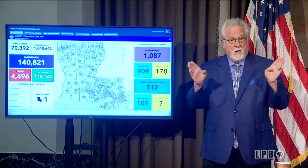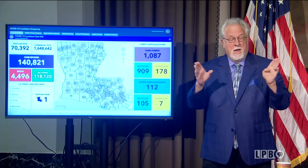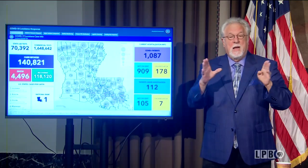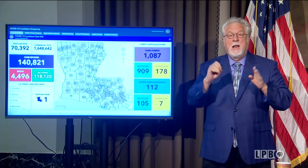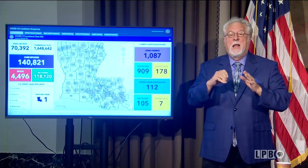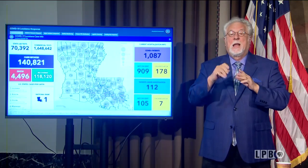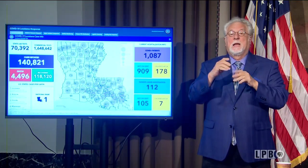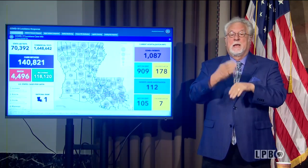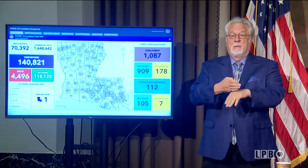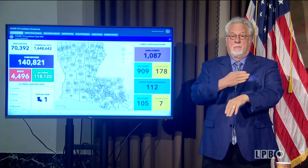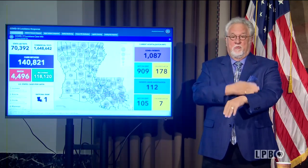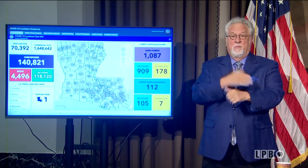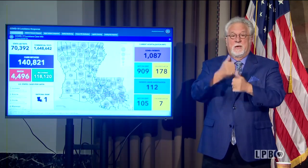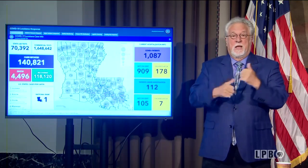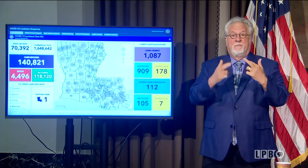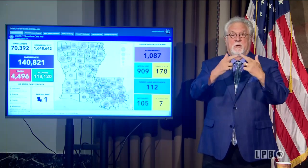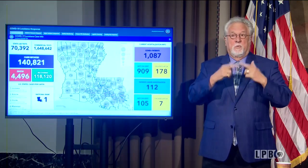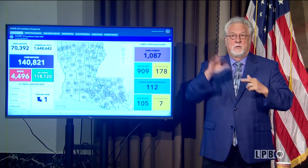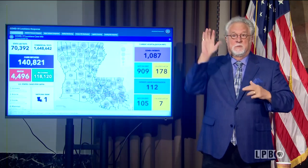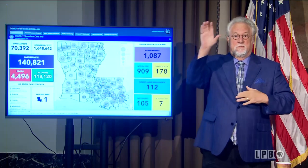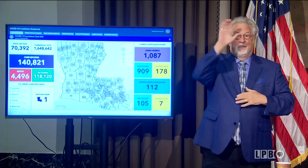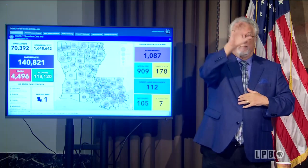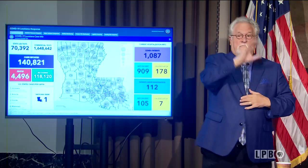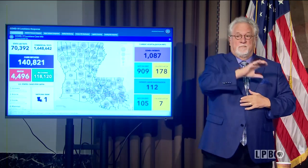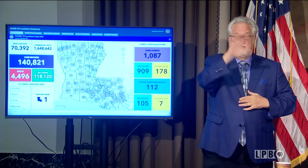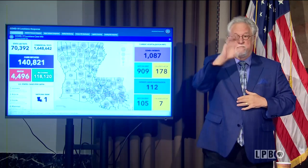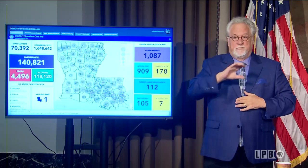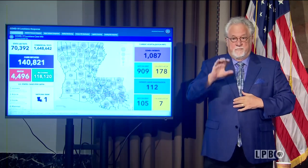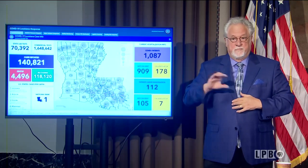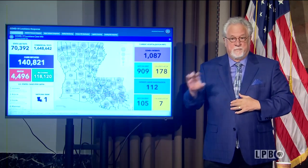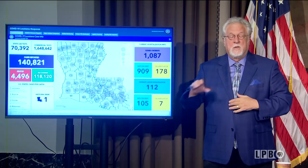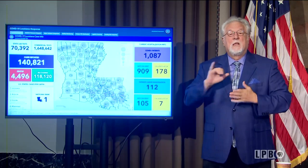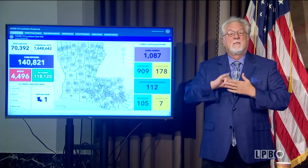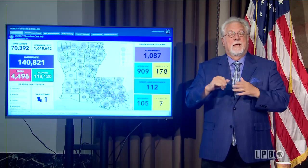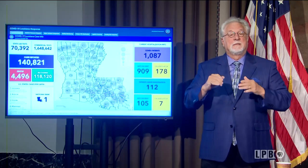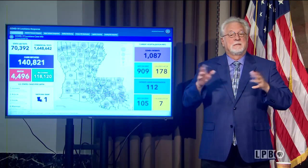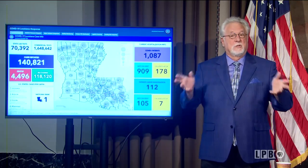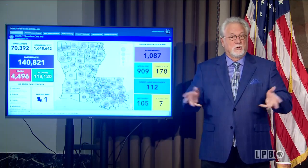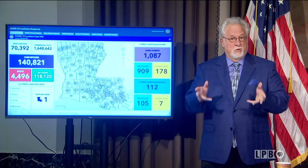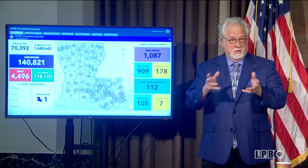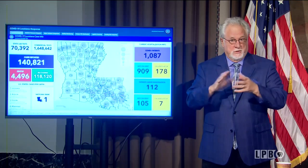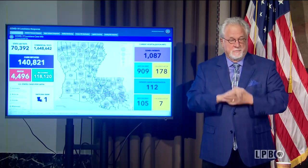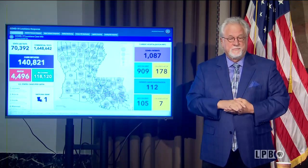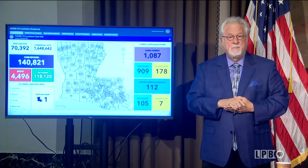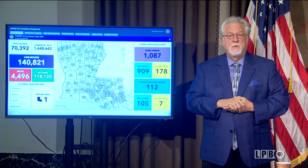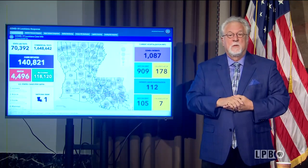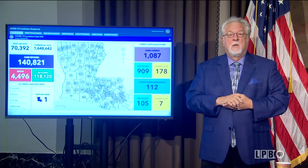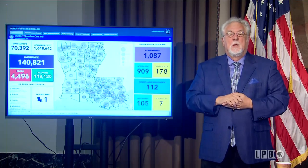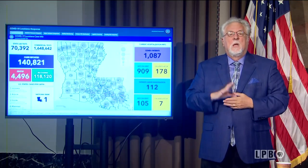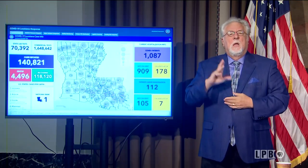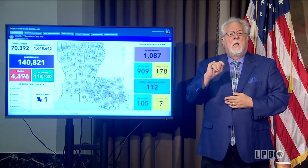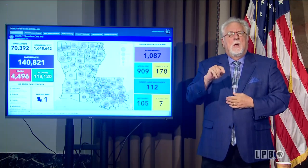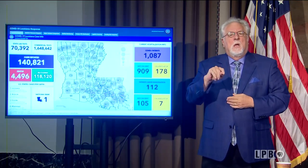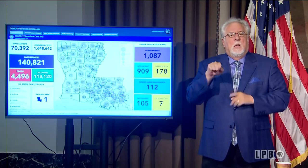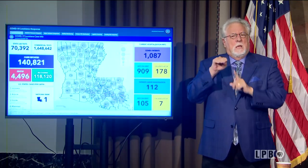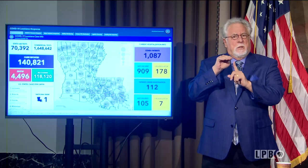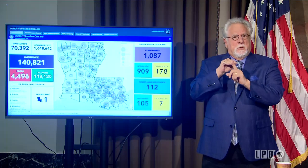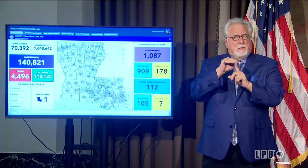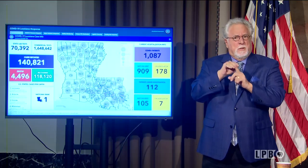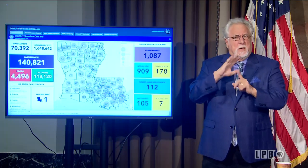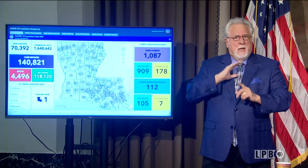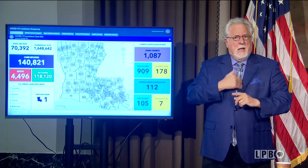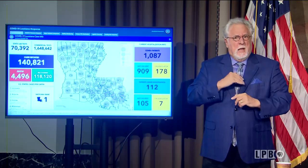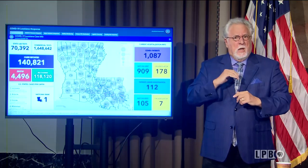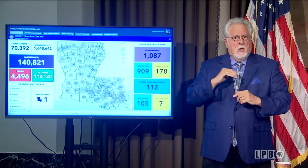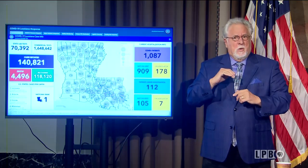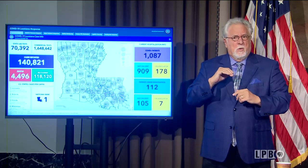in every region of the state, and so that's very encouraging. But I do want to remind everybody that our